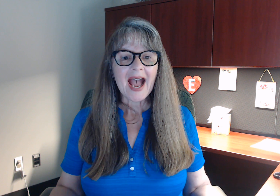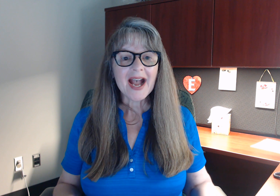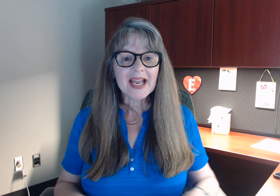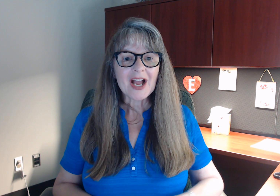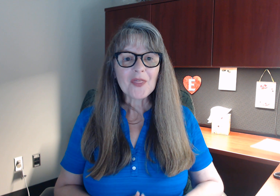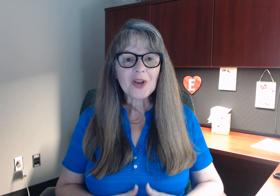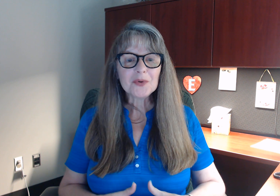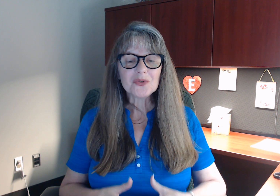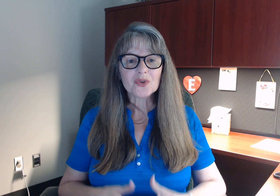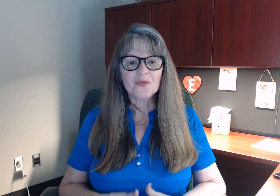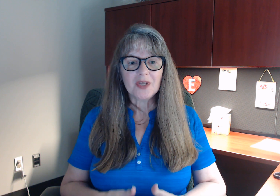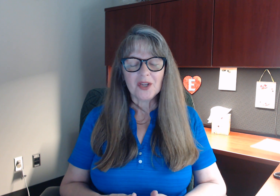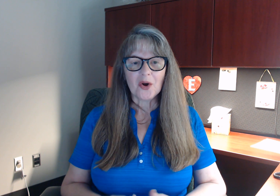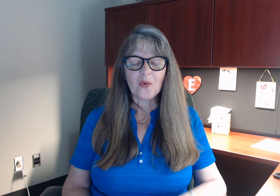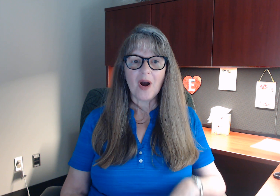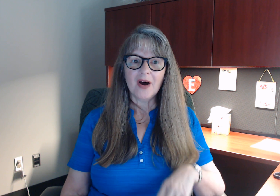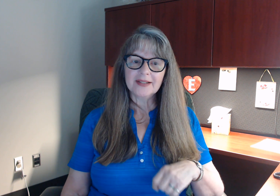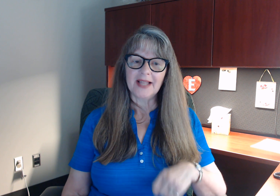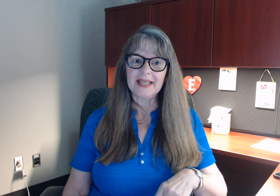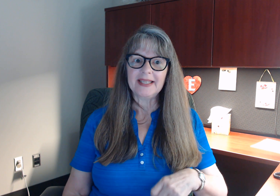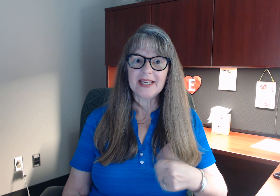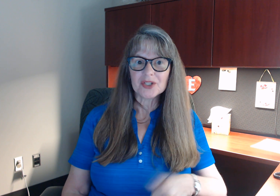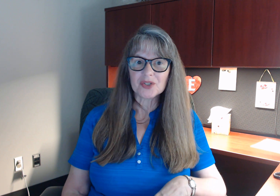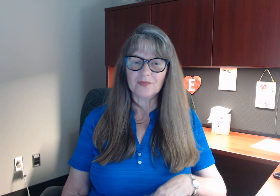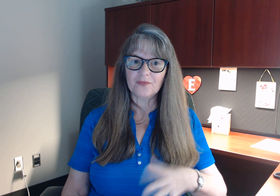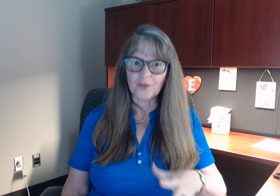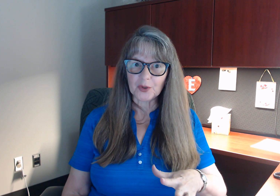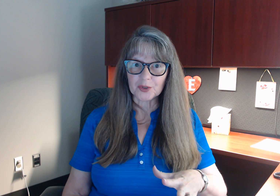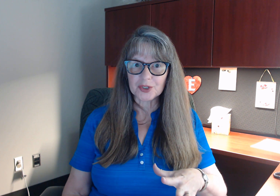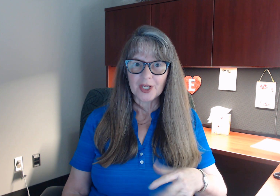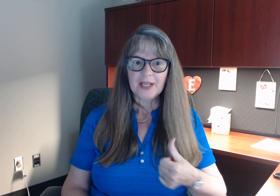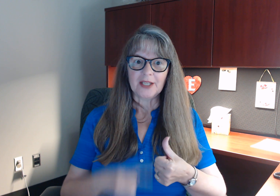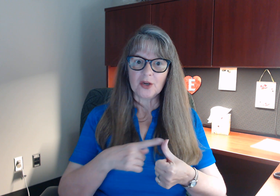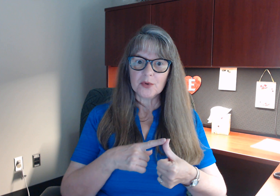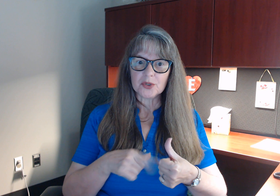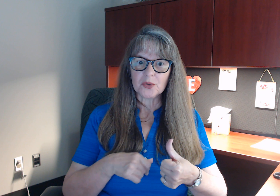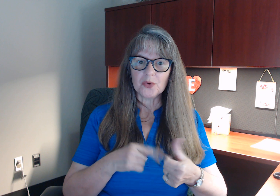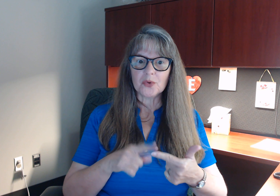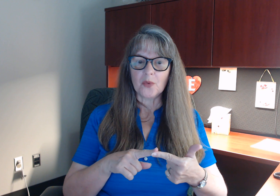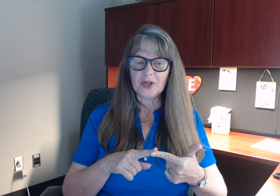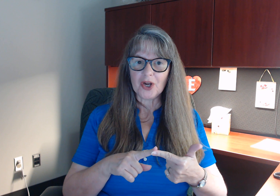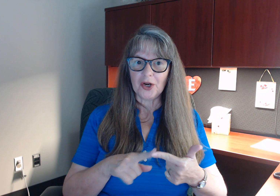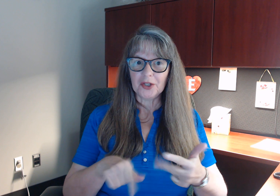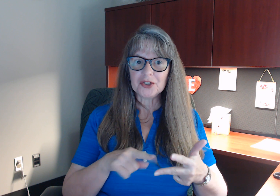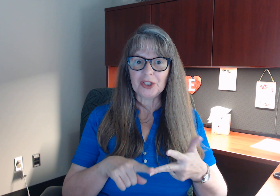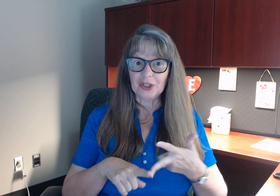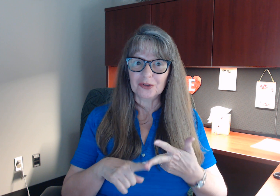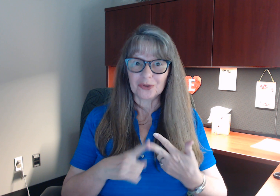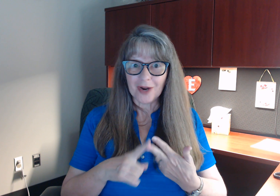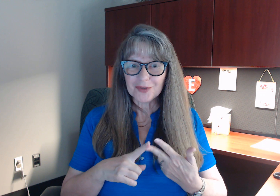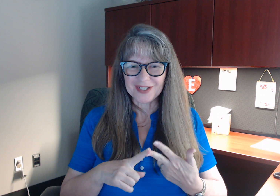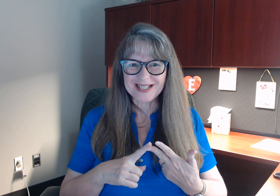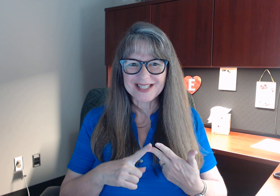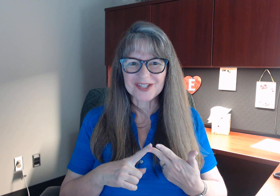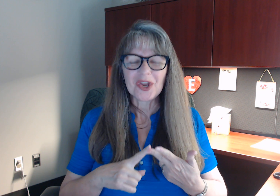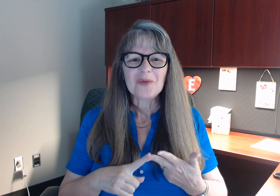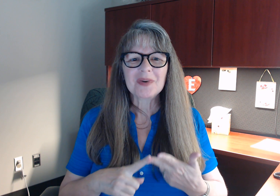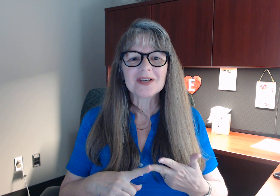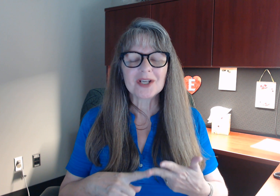Hi, I thought I would do this video on like kids first, like going to school, going to college, and getting their driver's license because a lot of